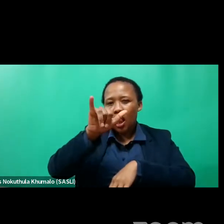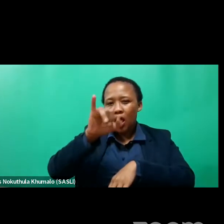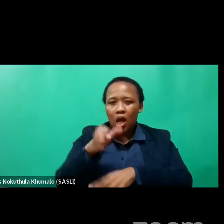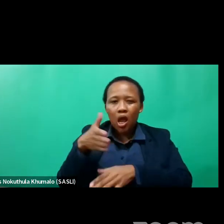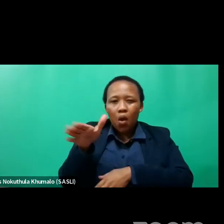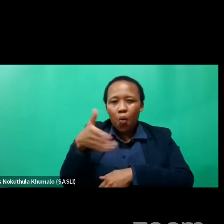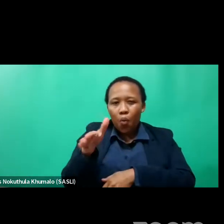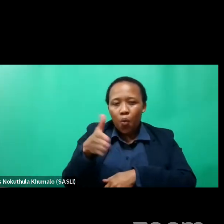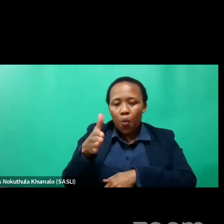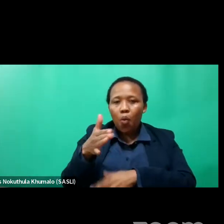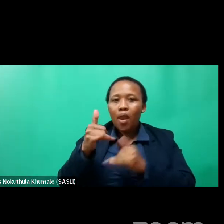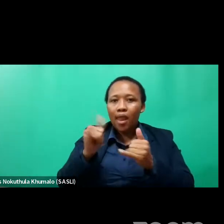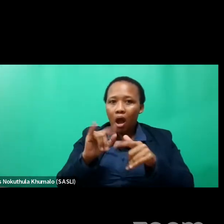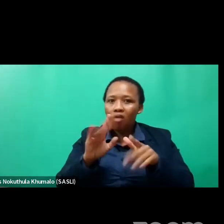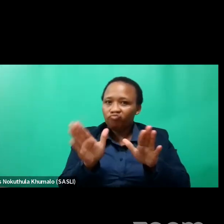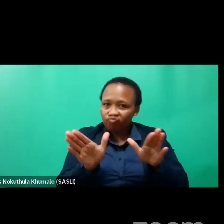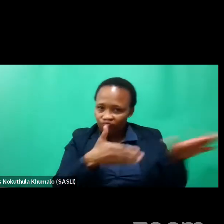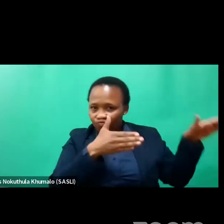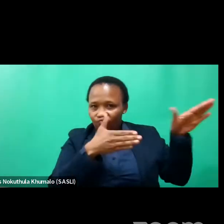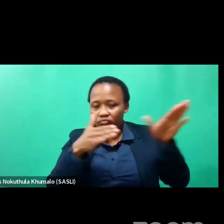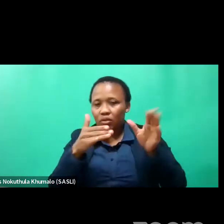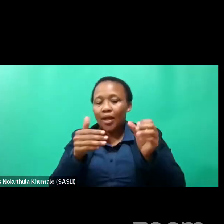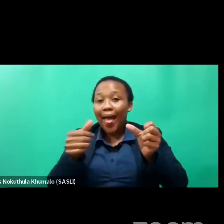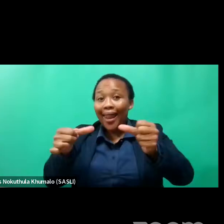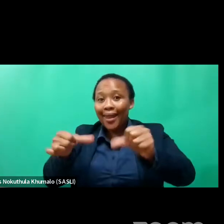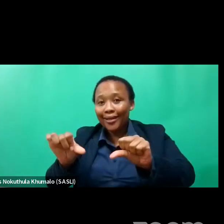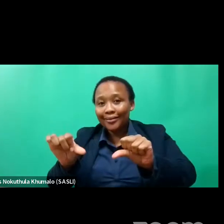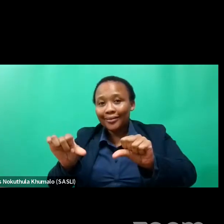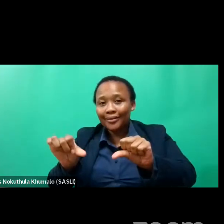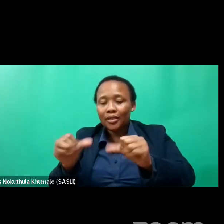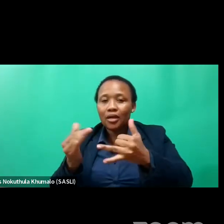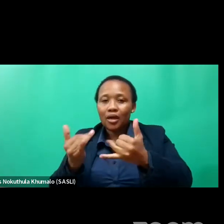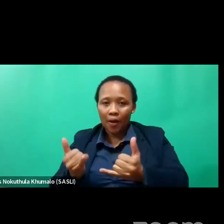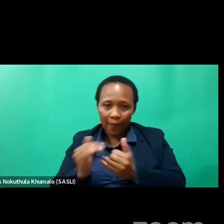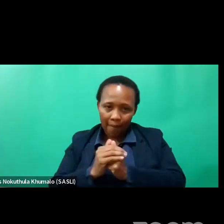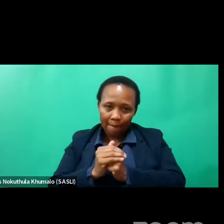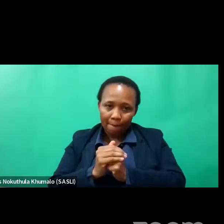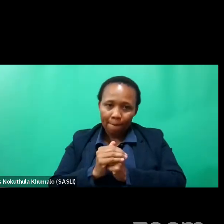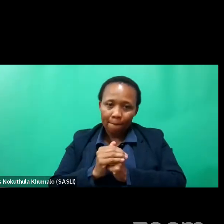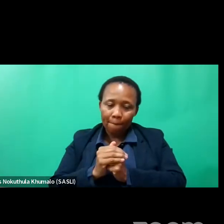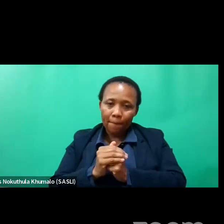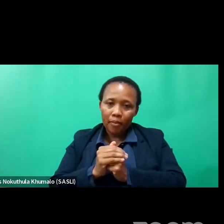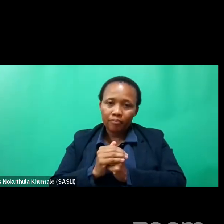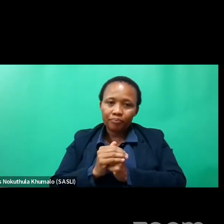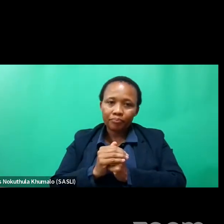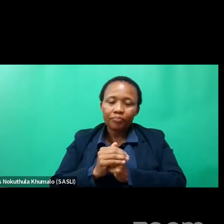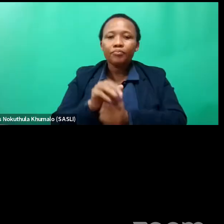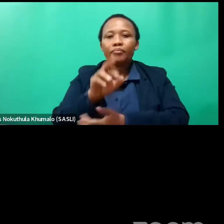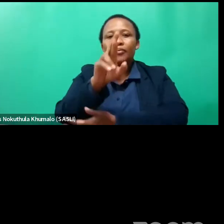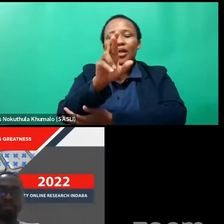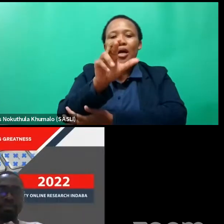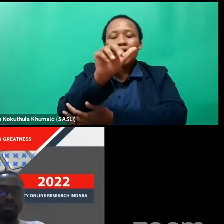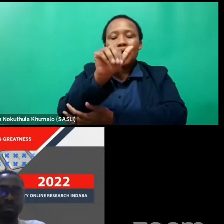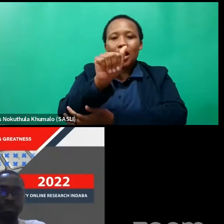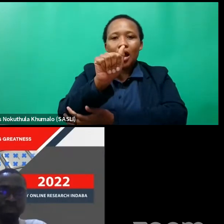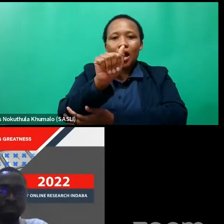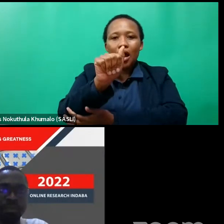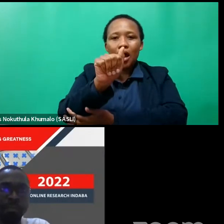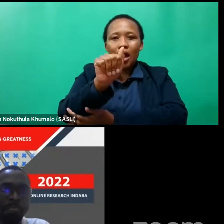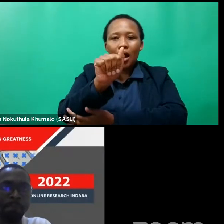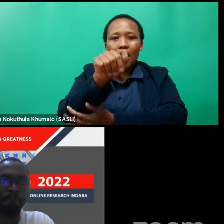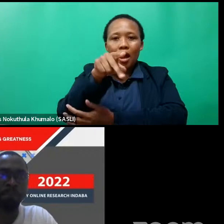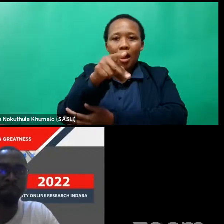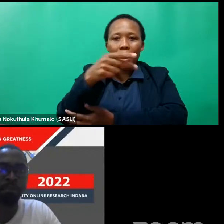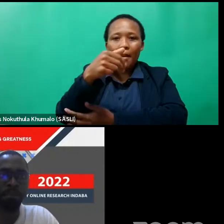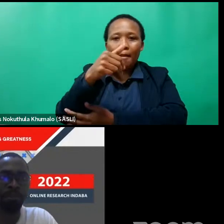much. Let us quickly move to Livhuwani Rampamana's presentation. I